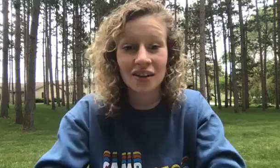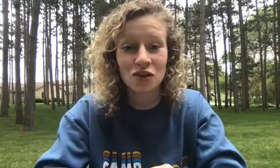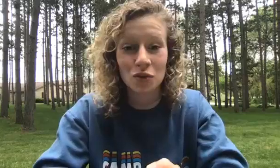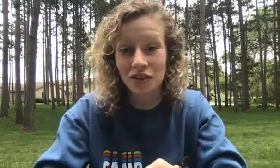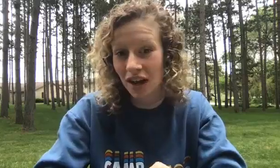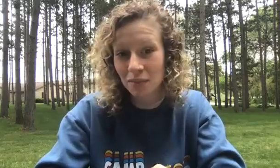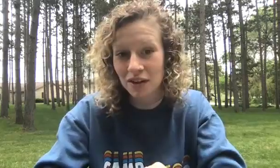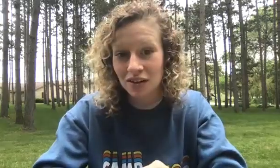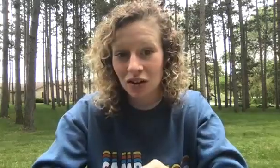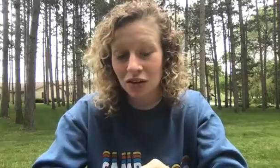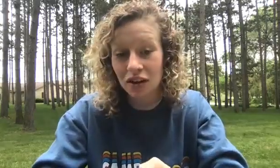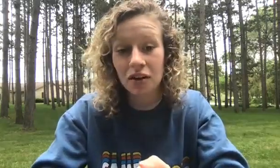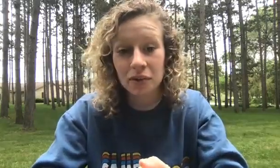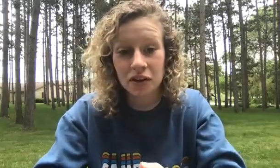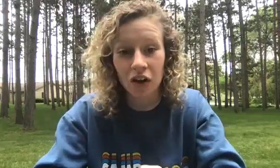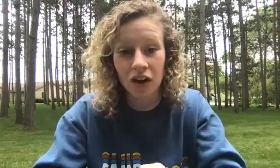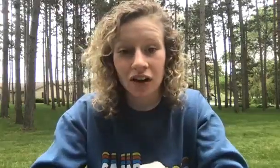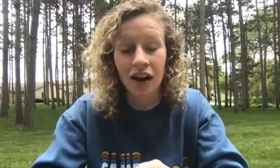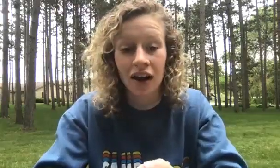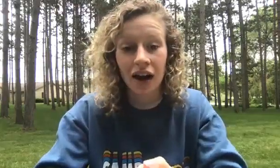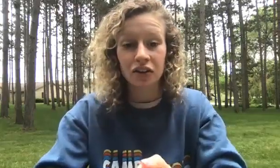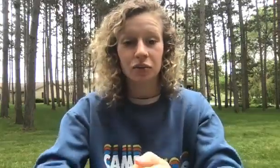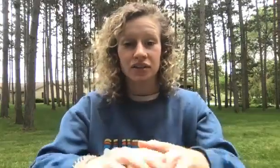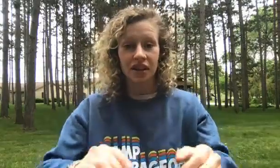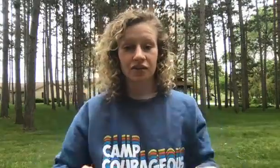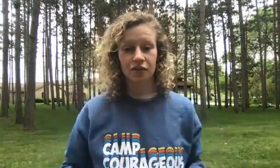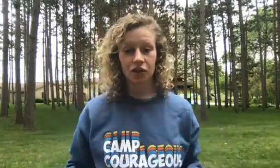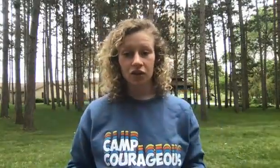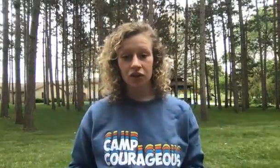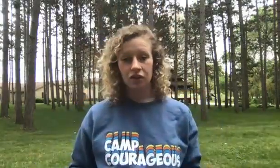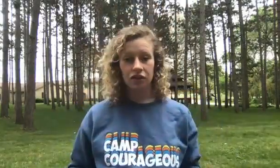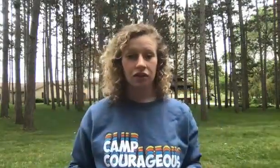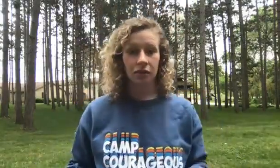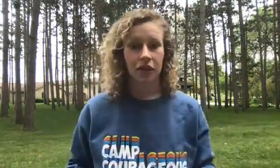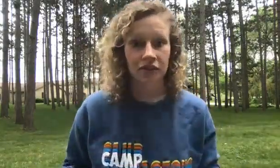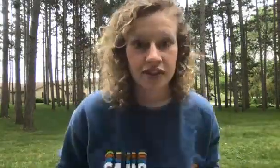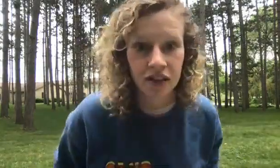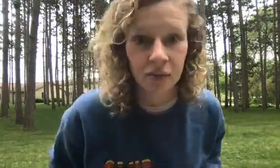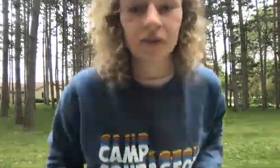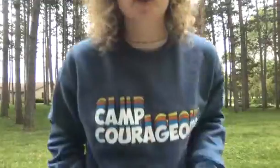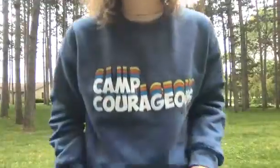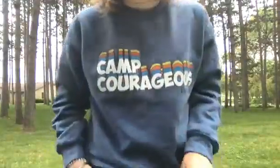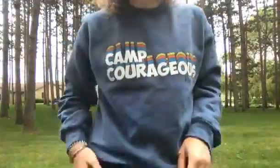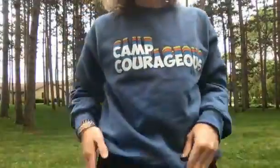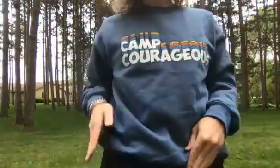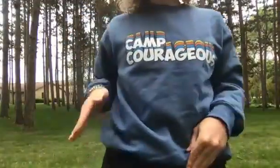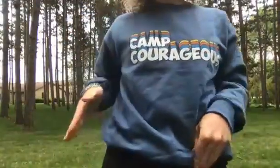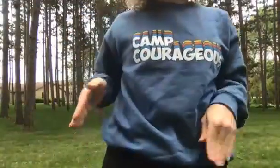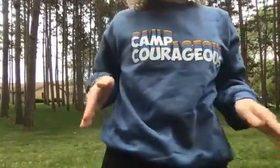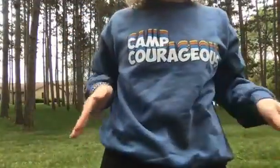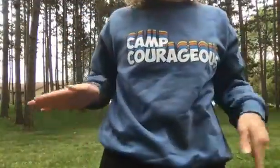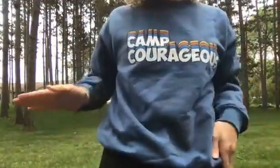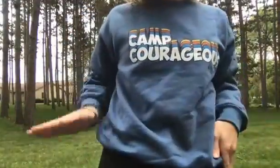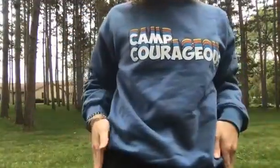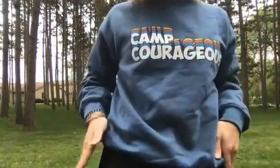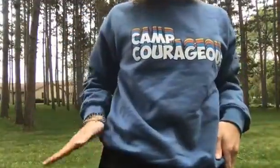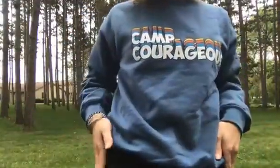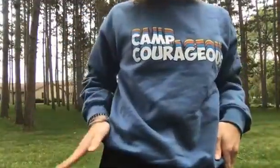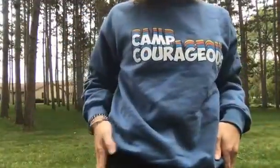So Diamond, our therapy dog, how you would sign for her, I'm going to have to stand up a little bit here, is you take your hand and you pat your hip